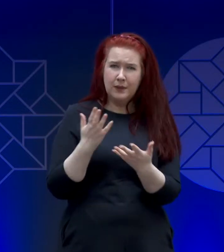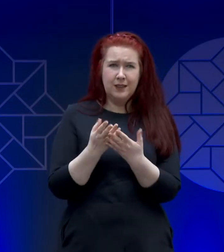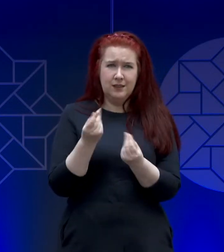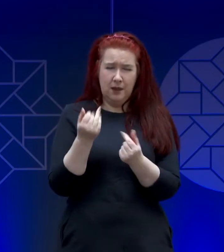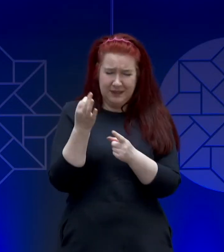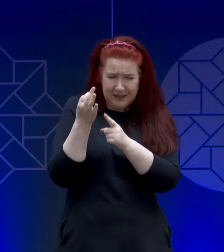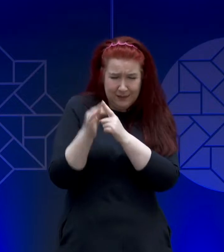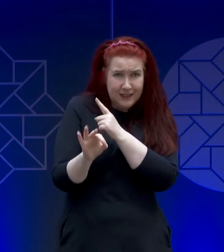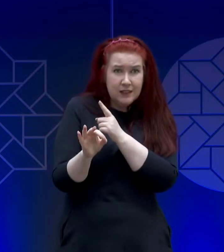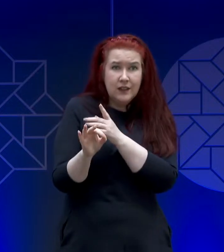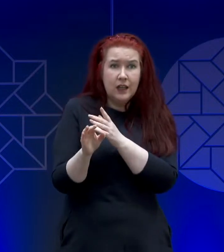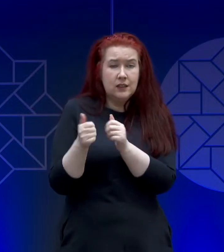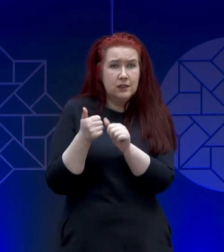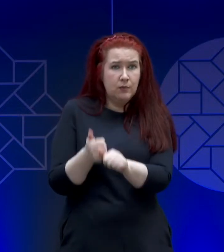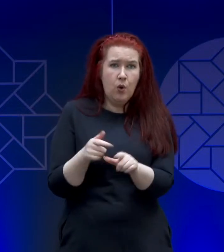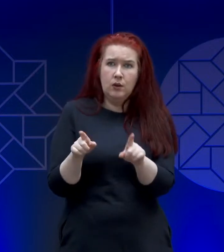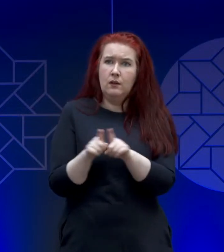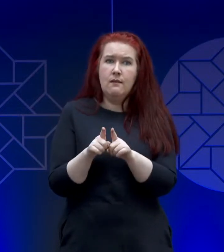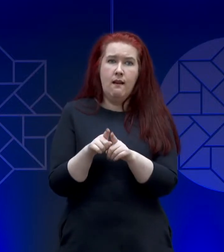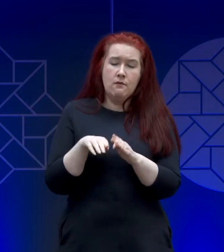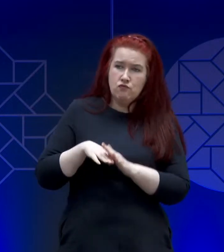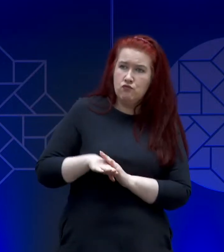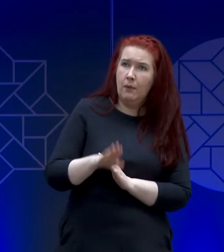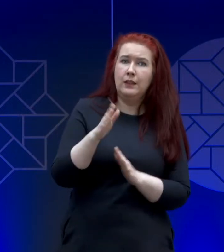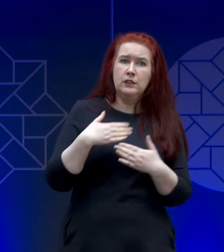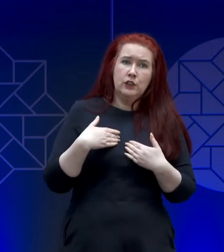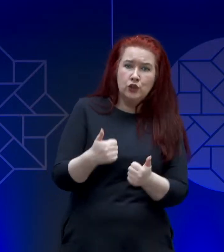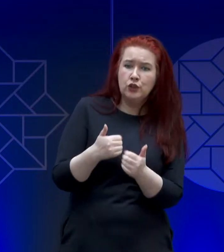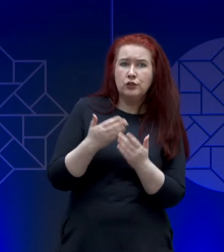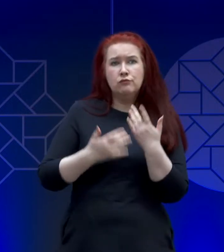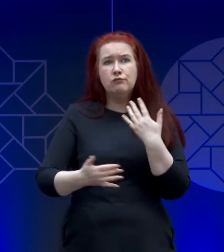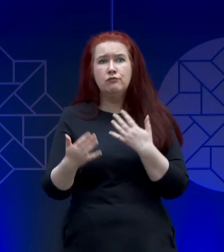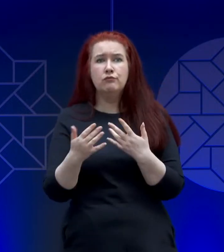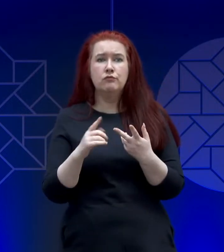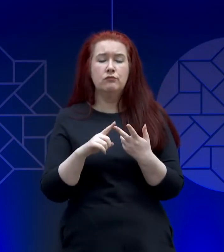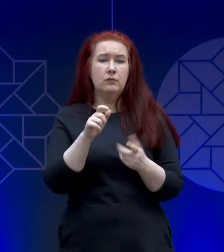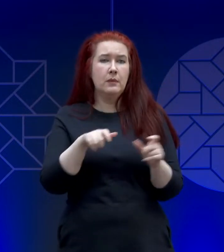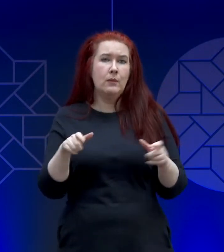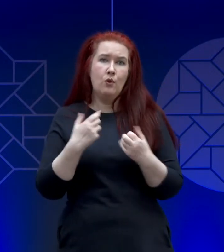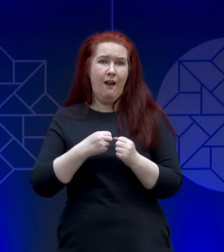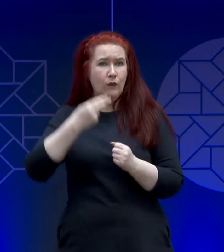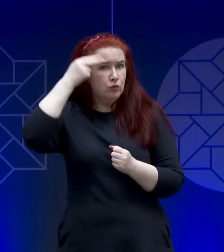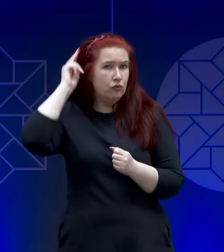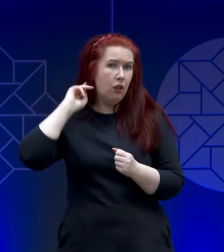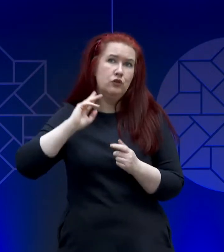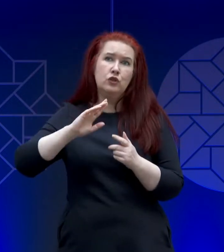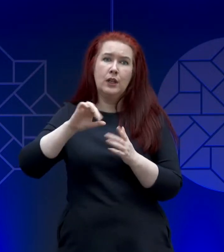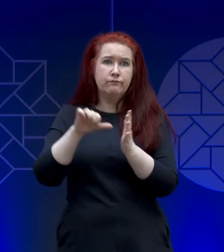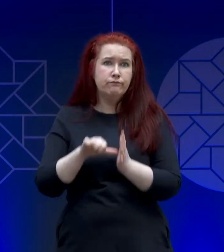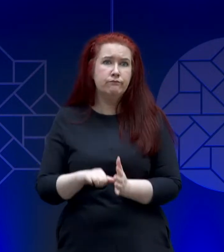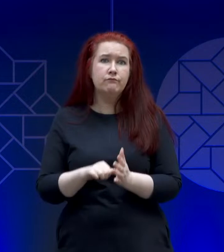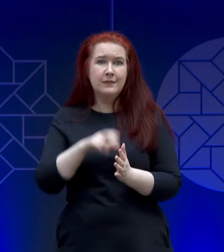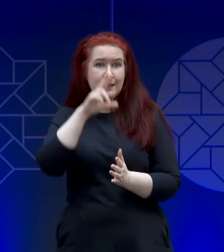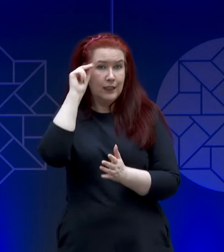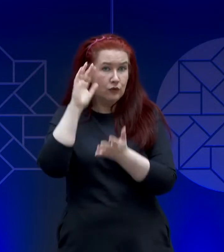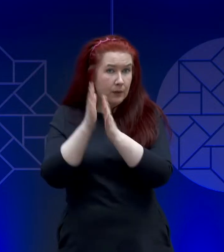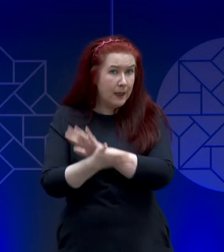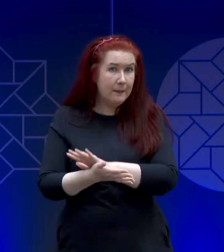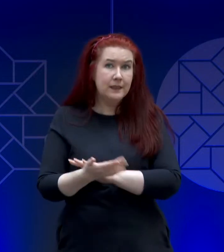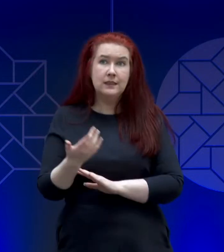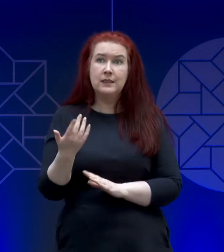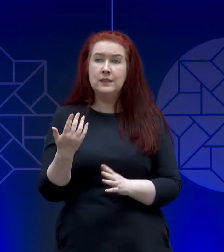specialist support, ranging from habilitation and rehabilitation for people with neurological conditions, people with sensory